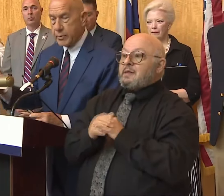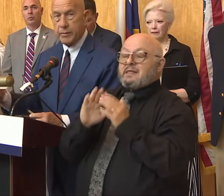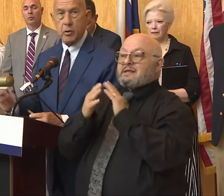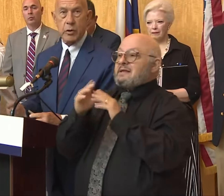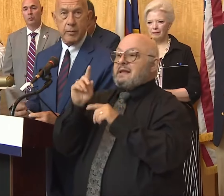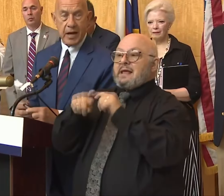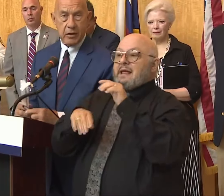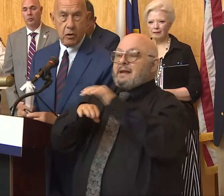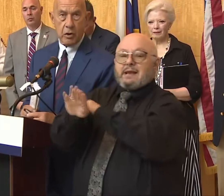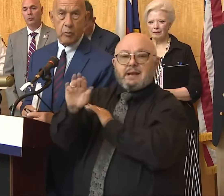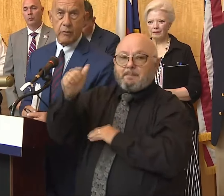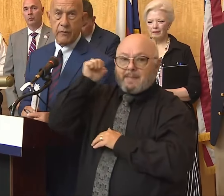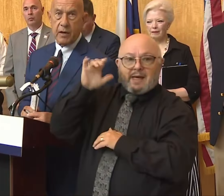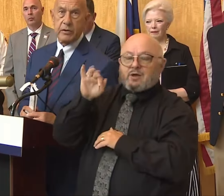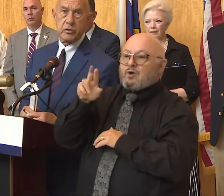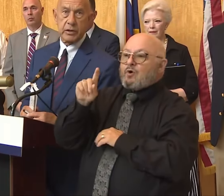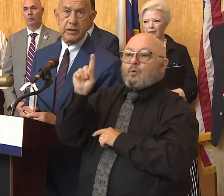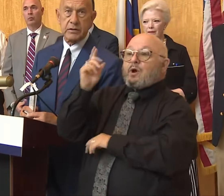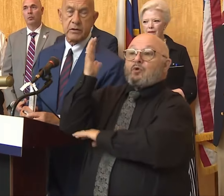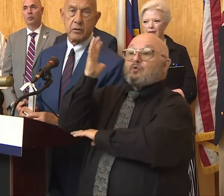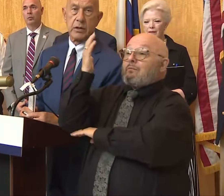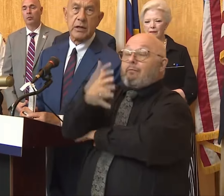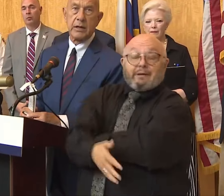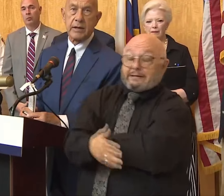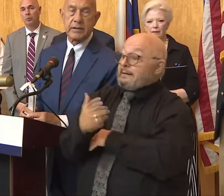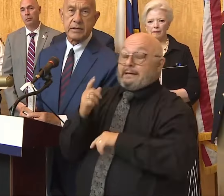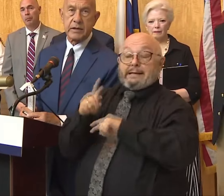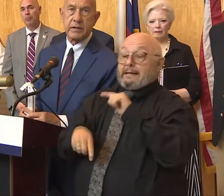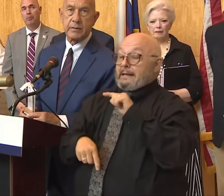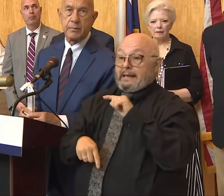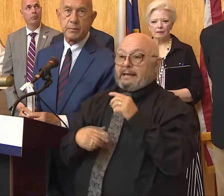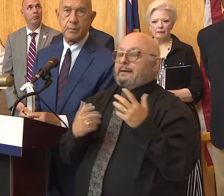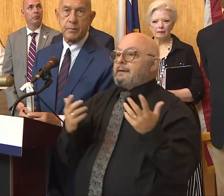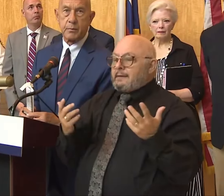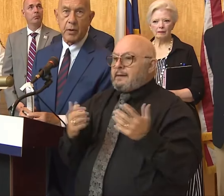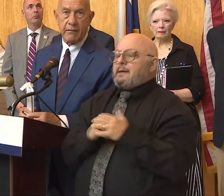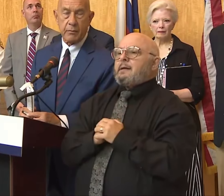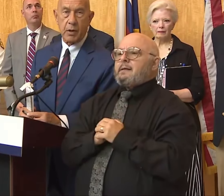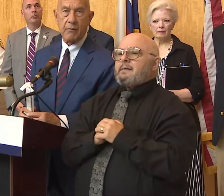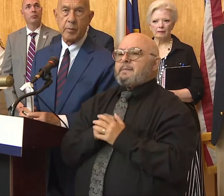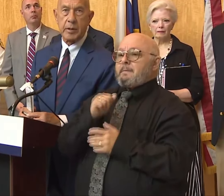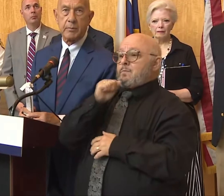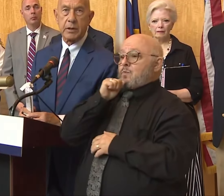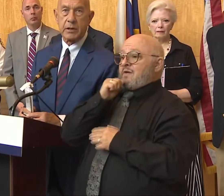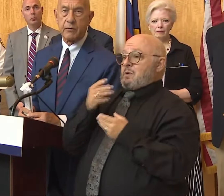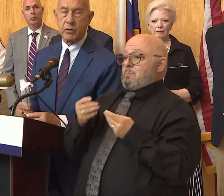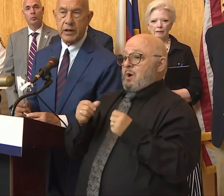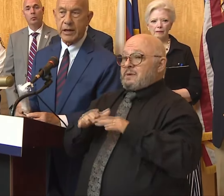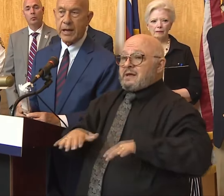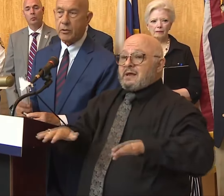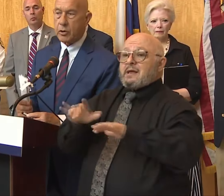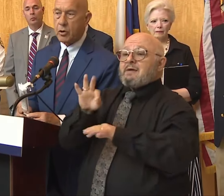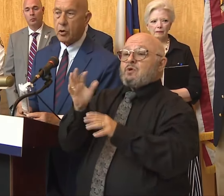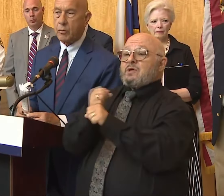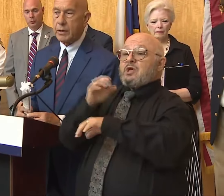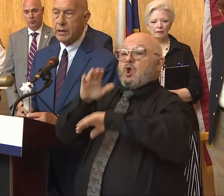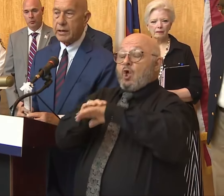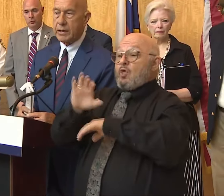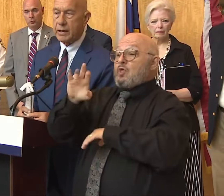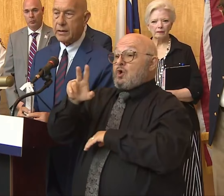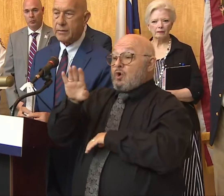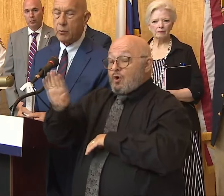not going to be able to go in the backyard where a fallen tree is, so that's private property. But if you'll get it out on the